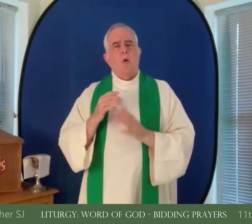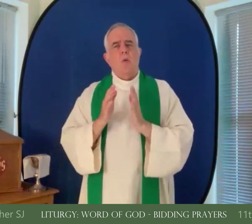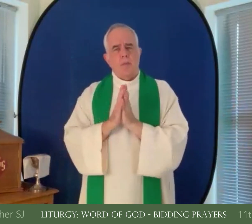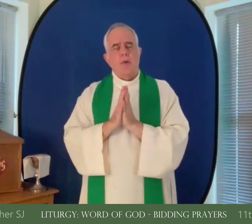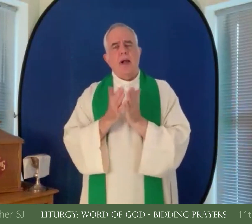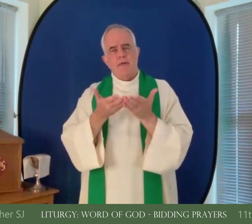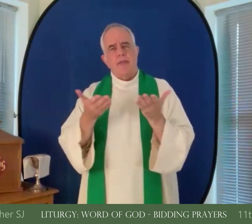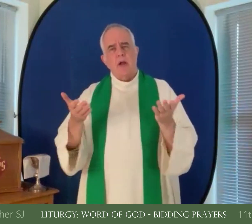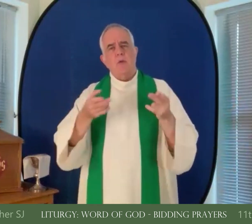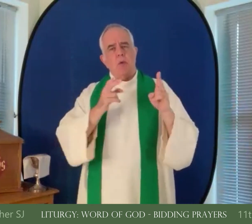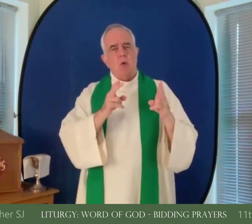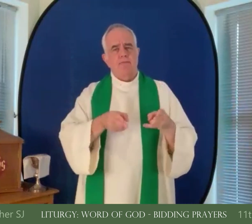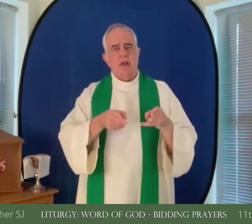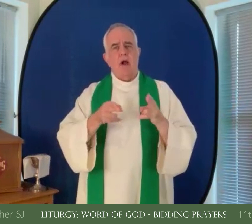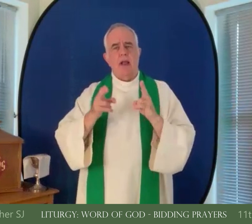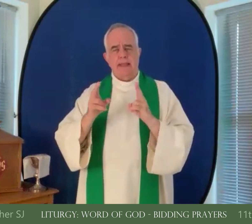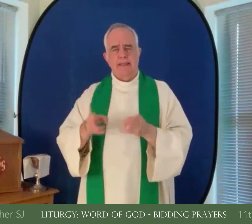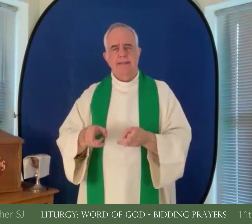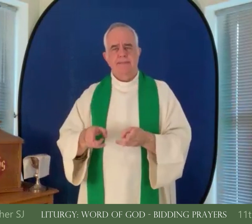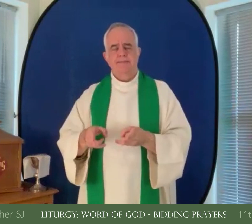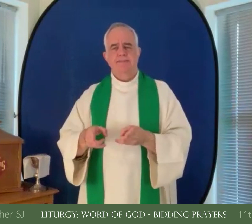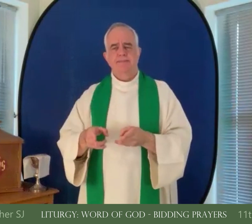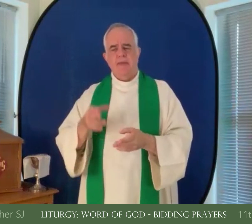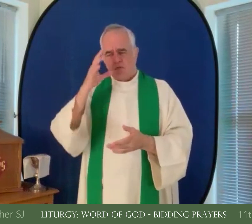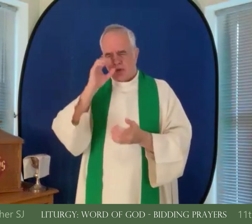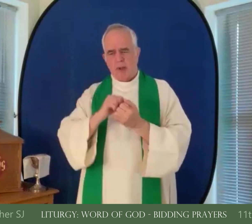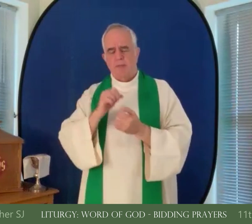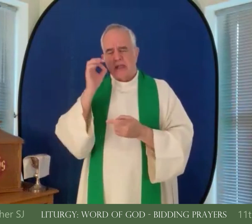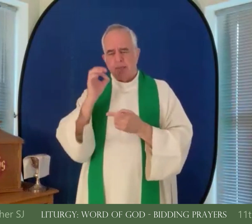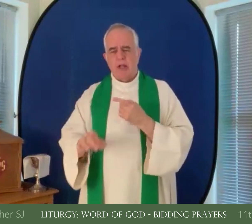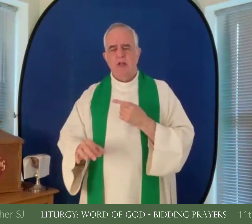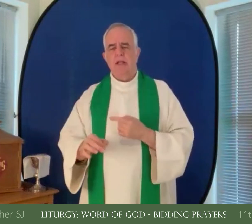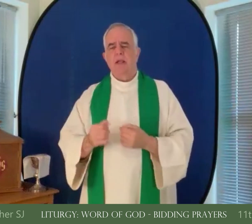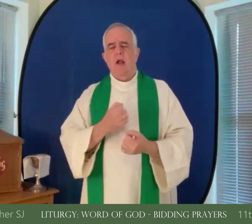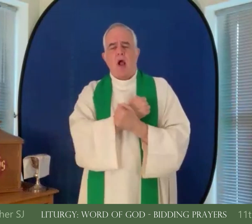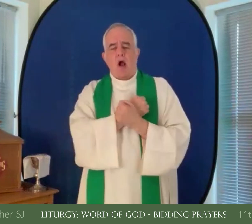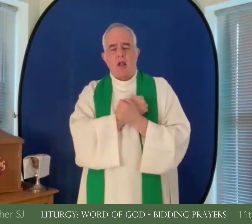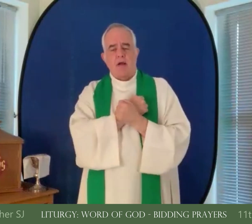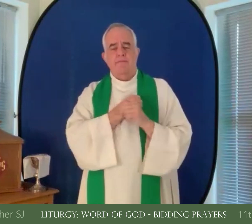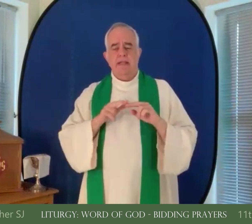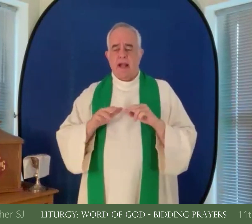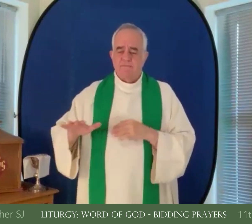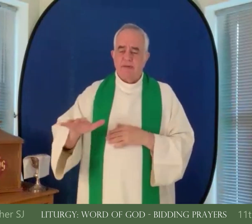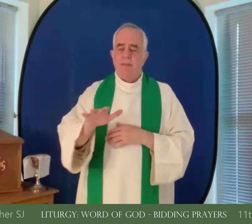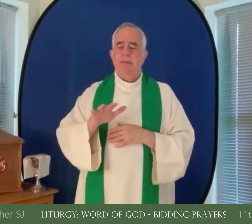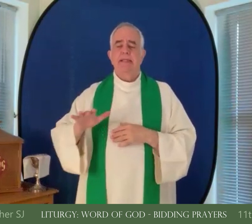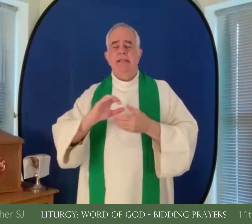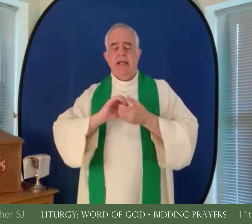We pray for those who have died, remembering especially our loved families